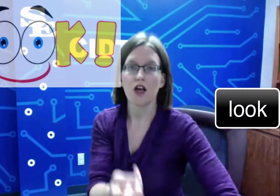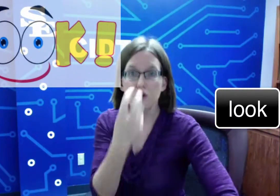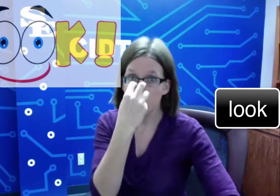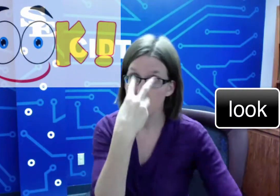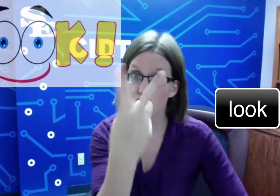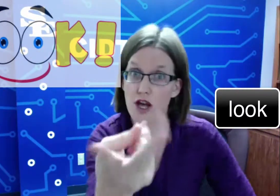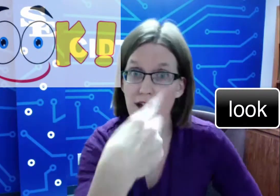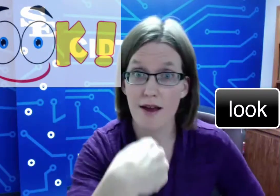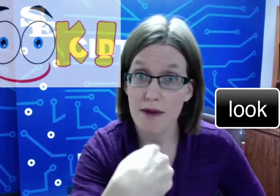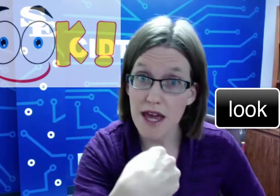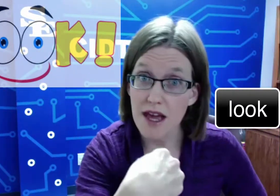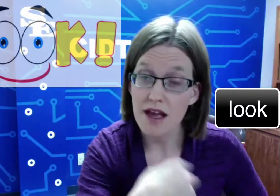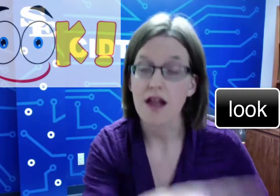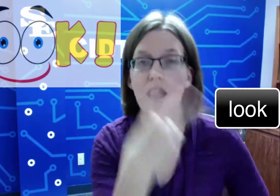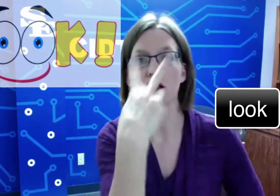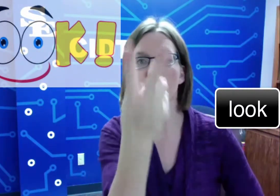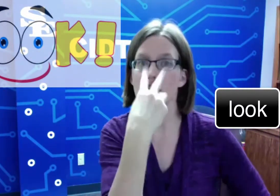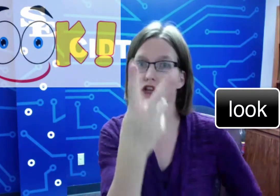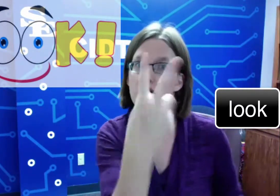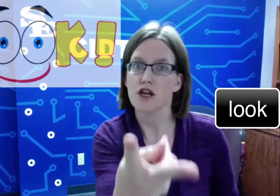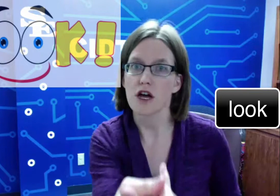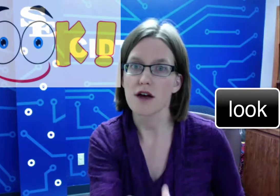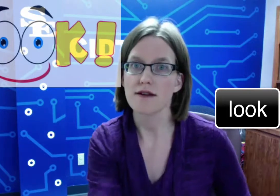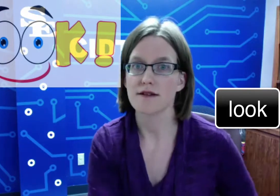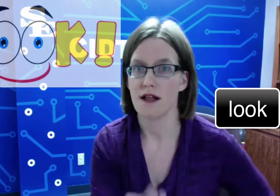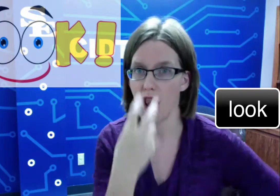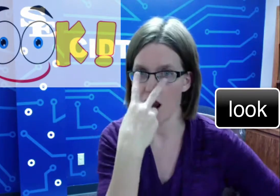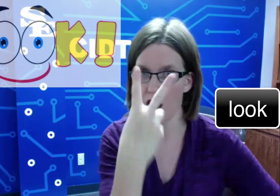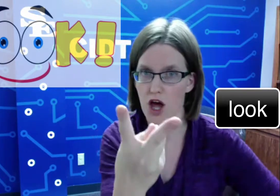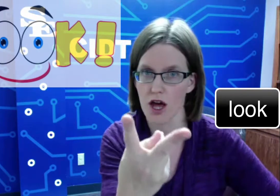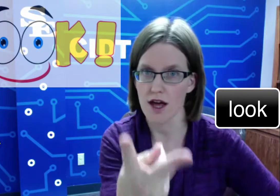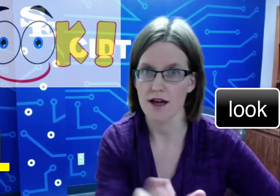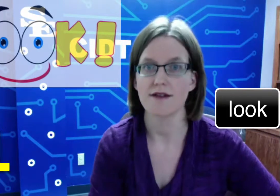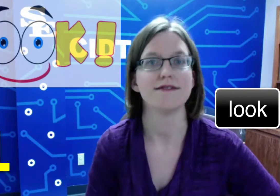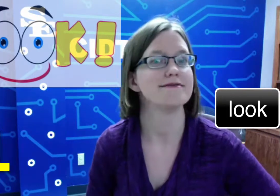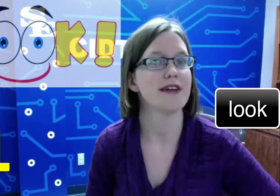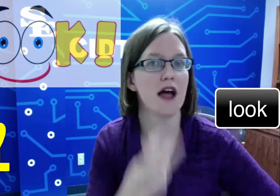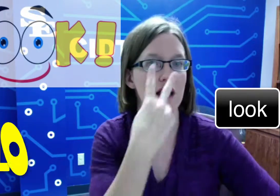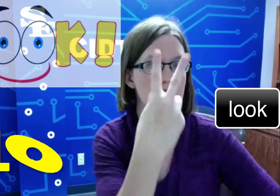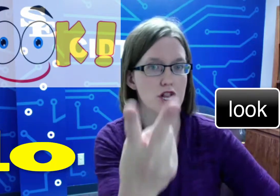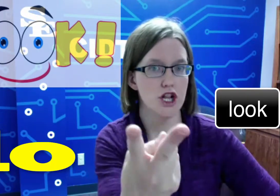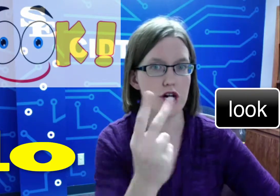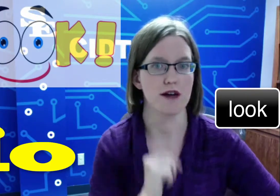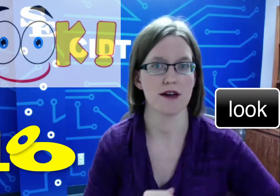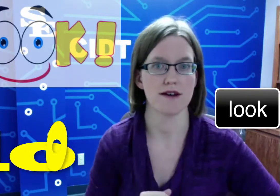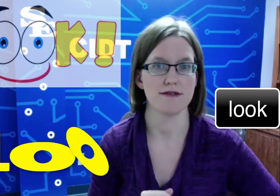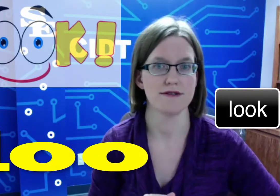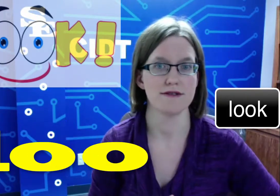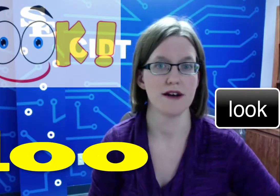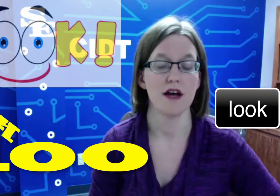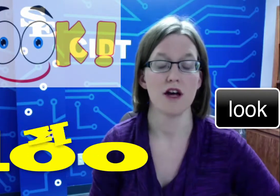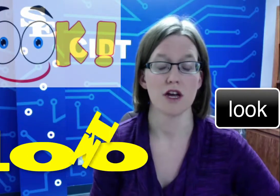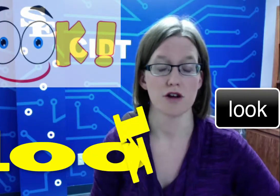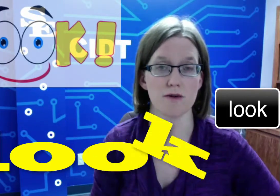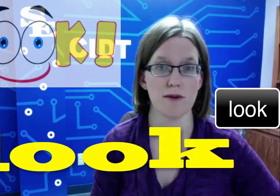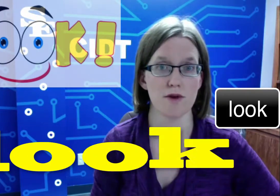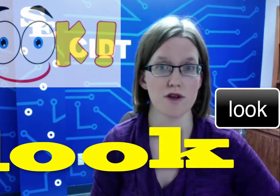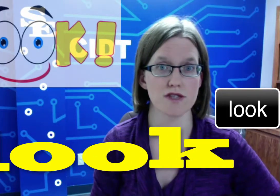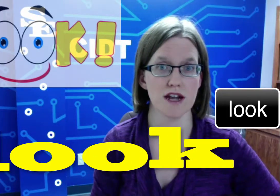you looking at me? Look, look, look. Look. Look. You gonna remember those